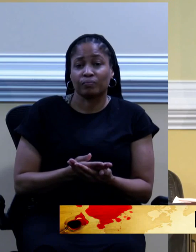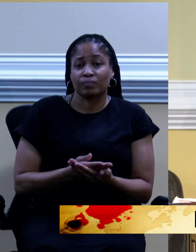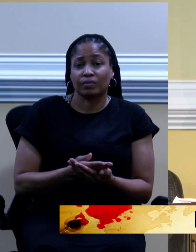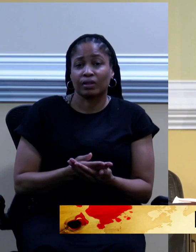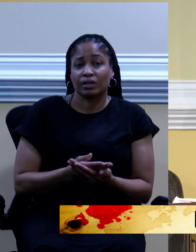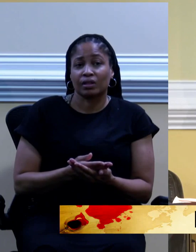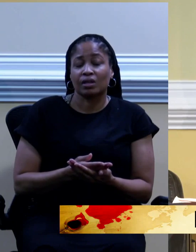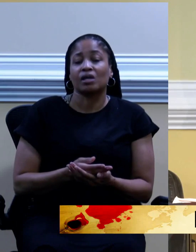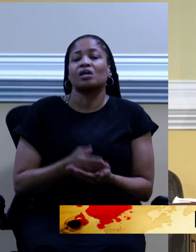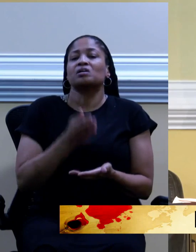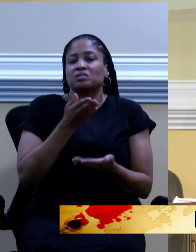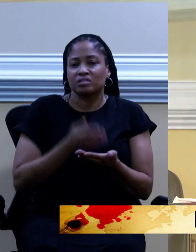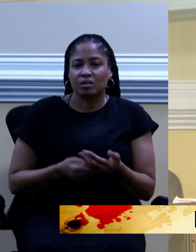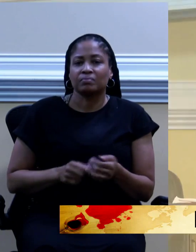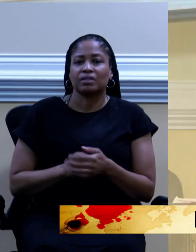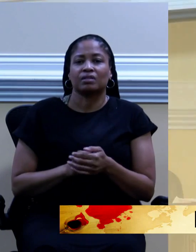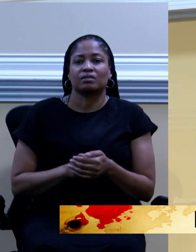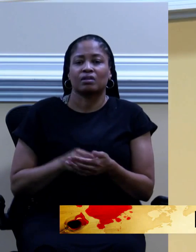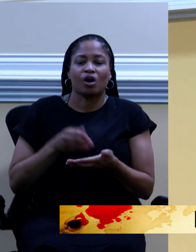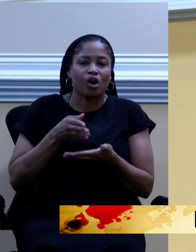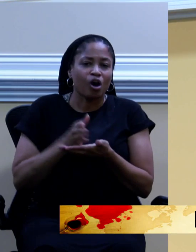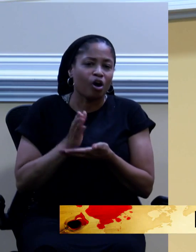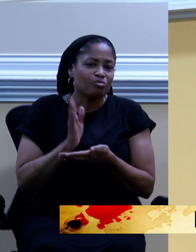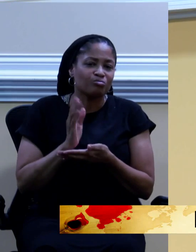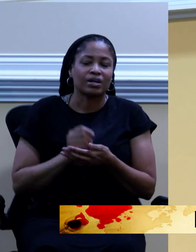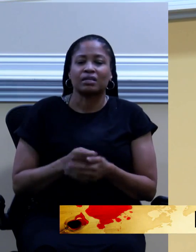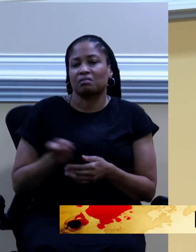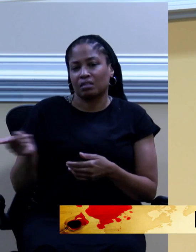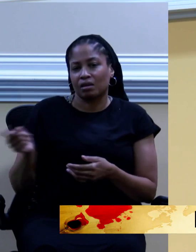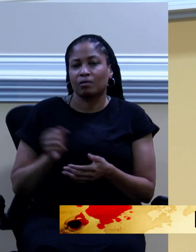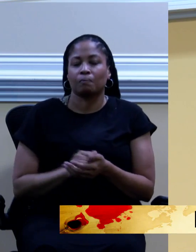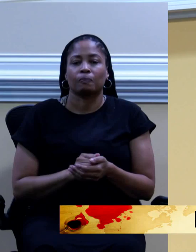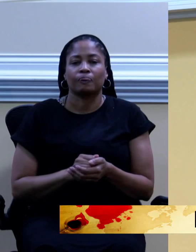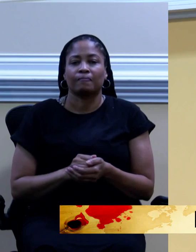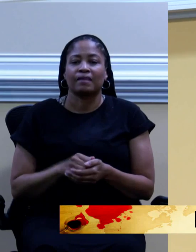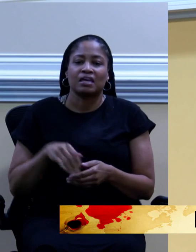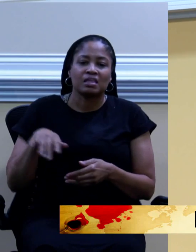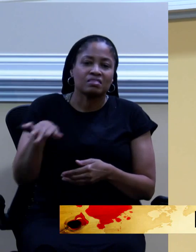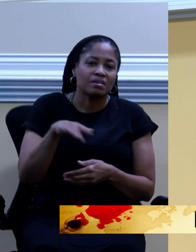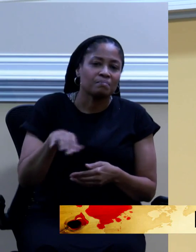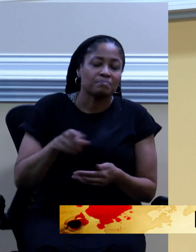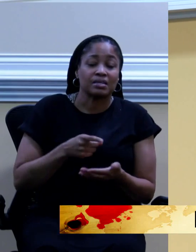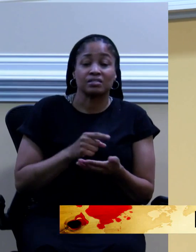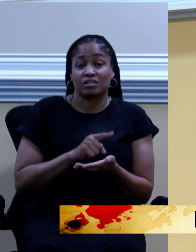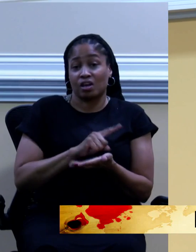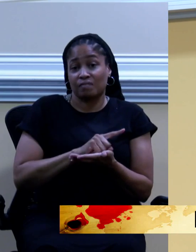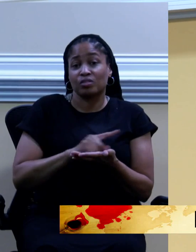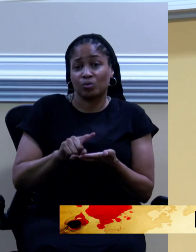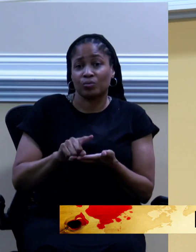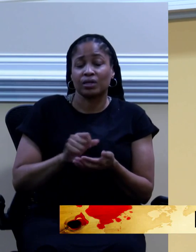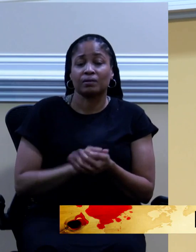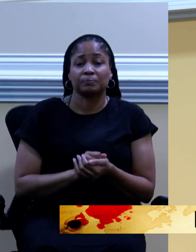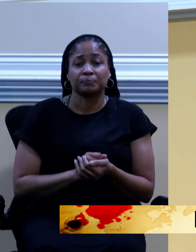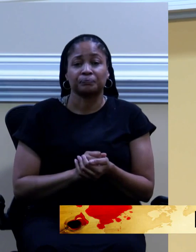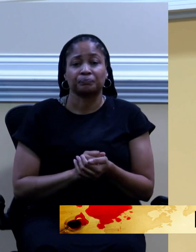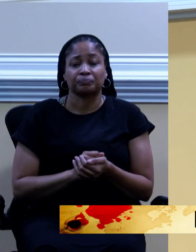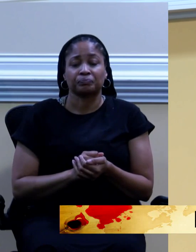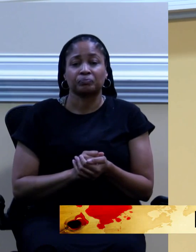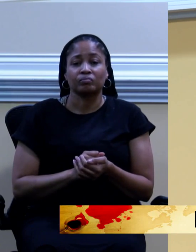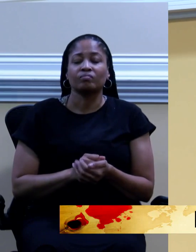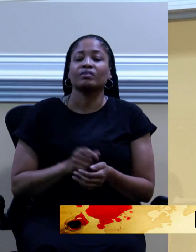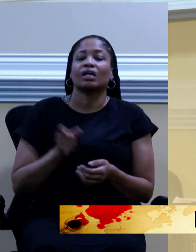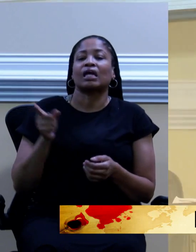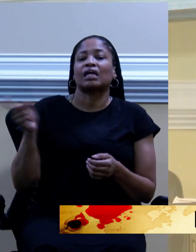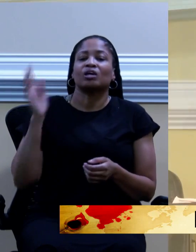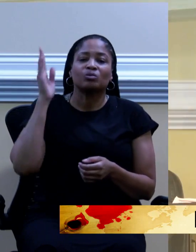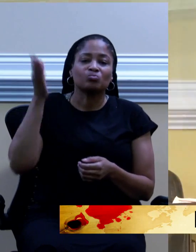for 1 week. Go ahead and read. And in the midst of the week, he shall cause the sacrifice and the oblation to cease. What happened